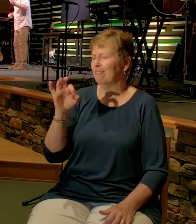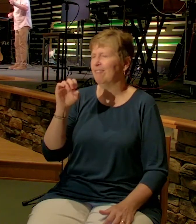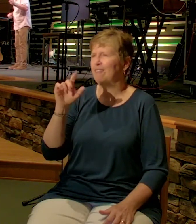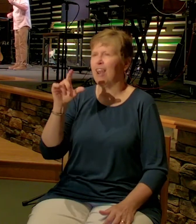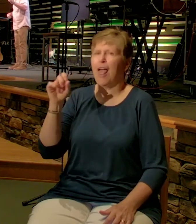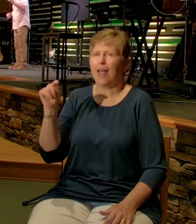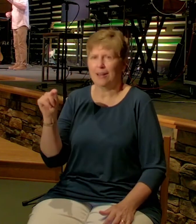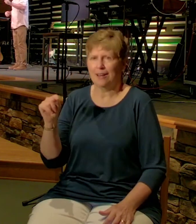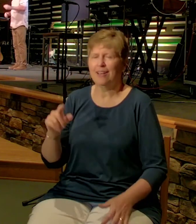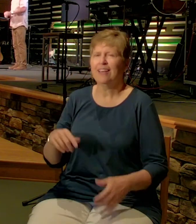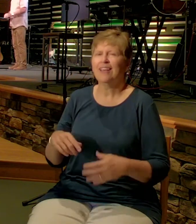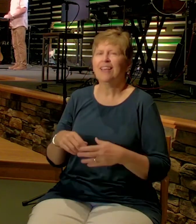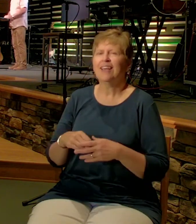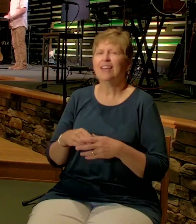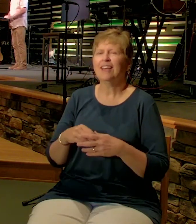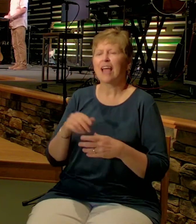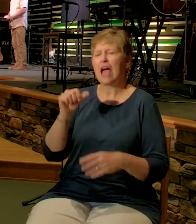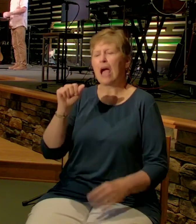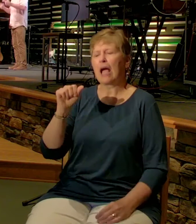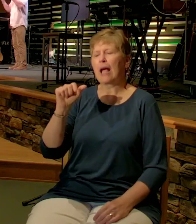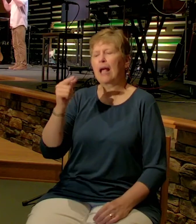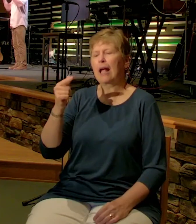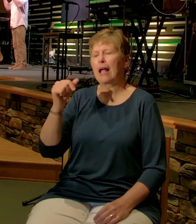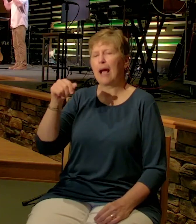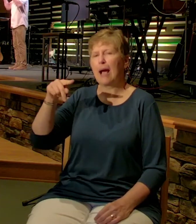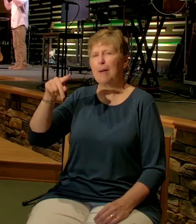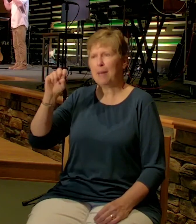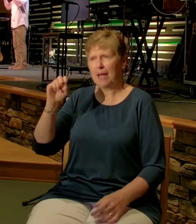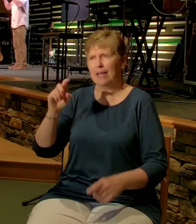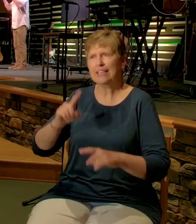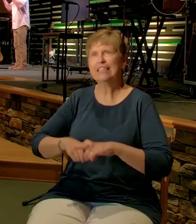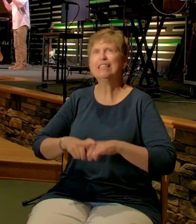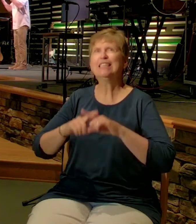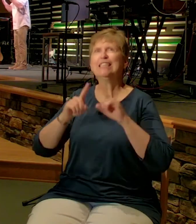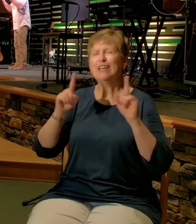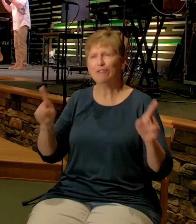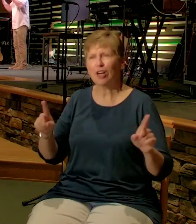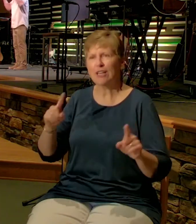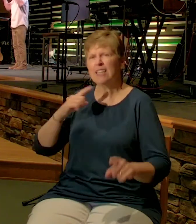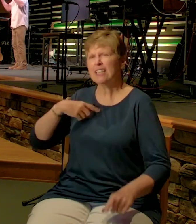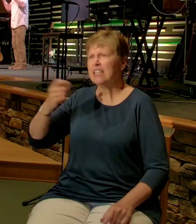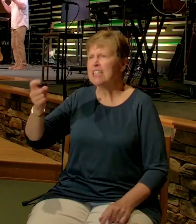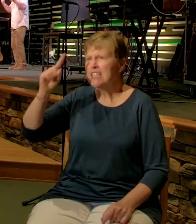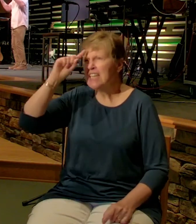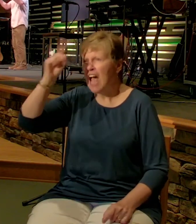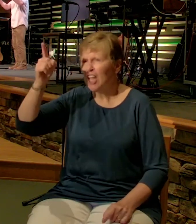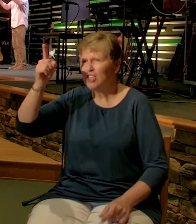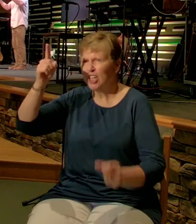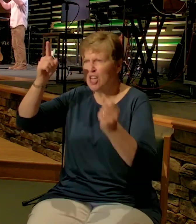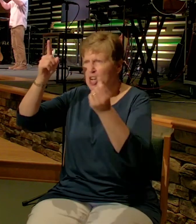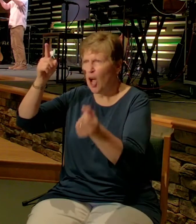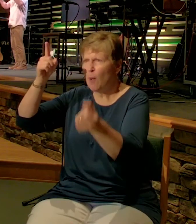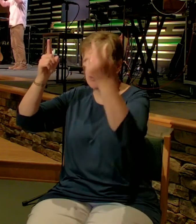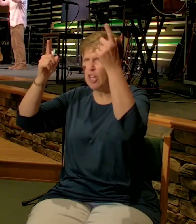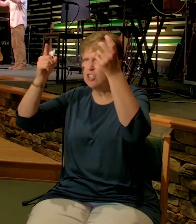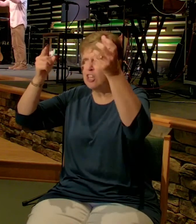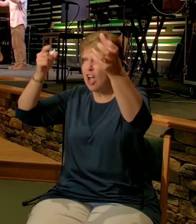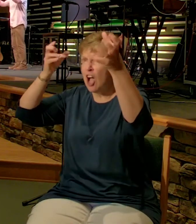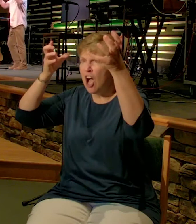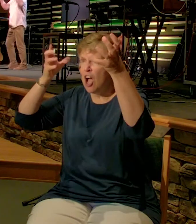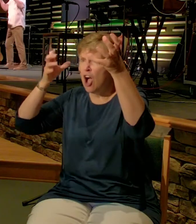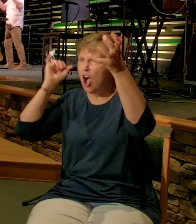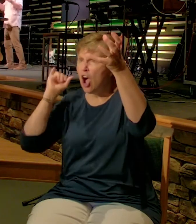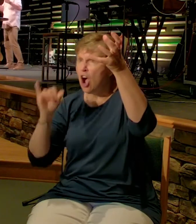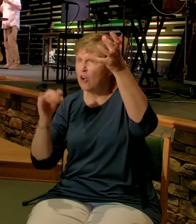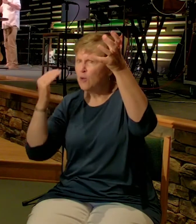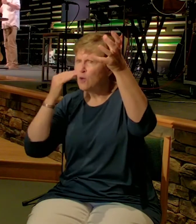Agape is far different. It's intelligent comprehension. You know something about the individual.